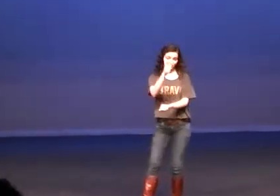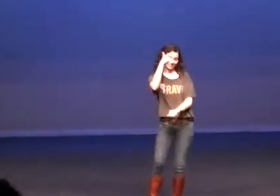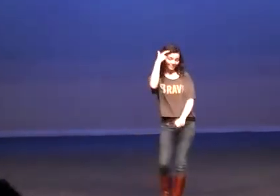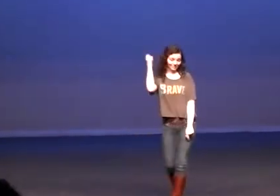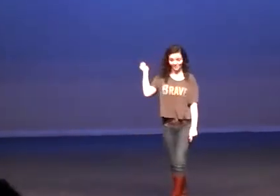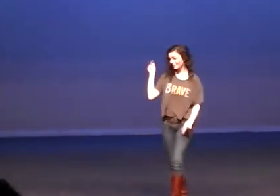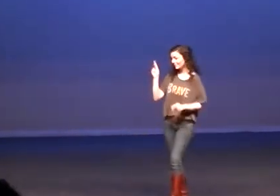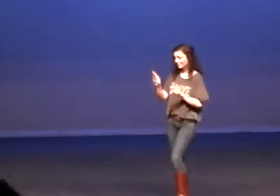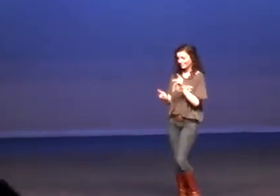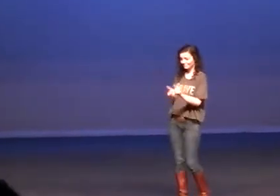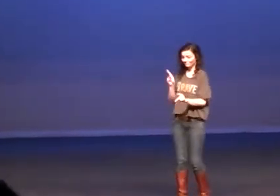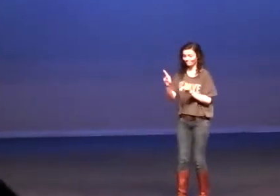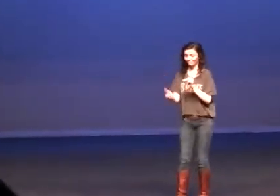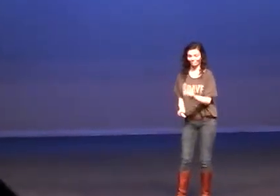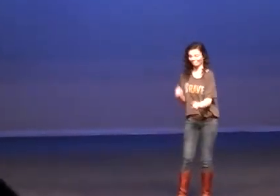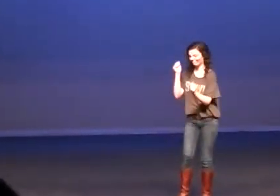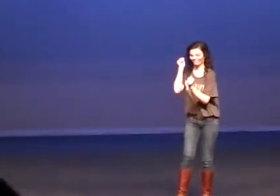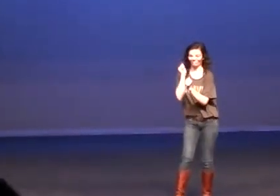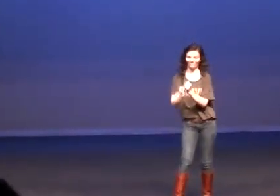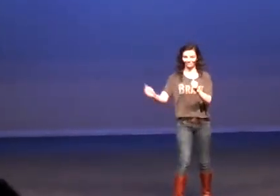backlash, if somebody's loud enough